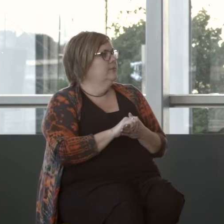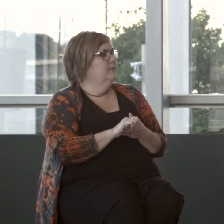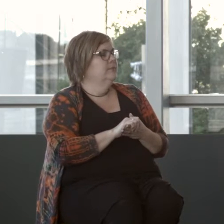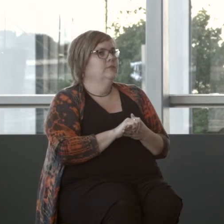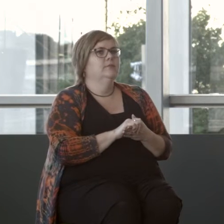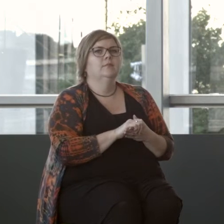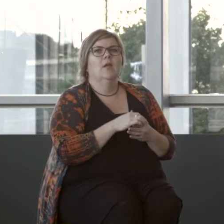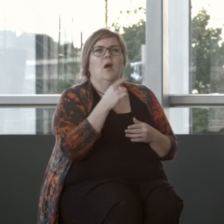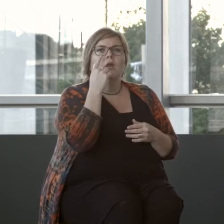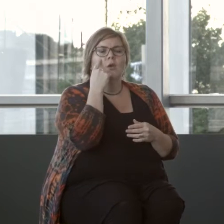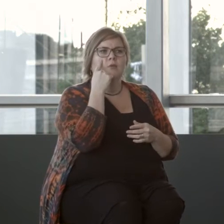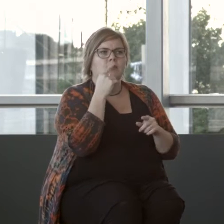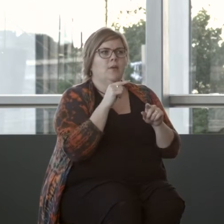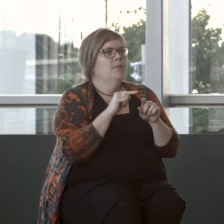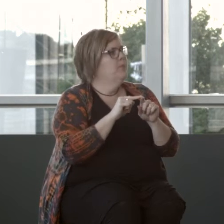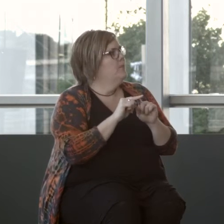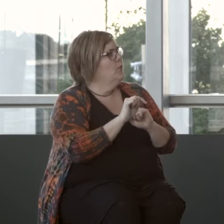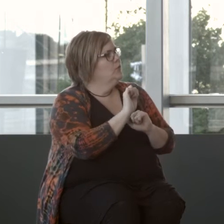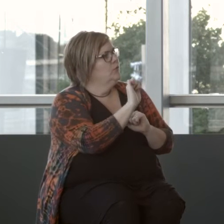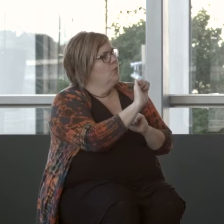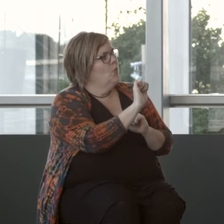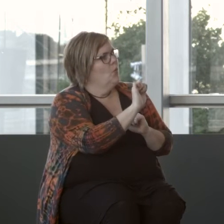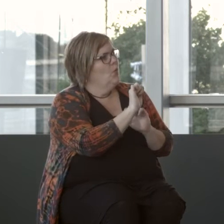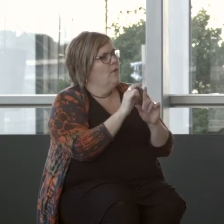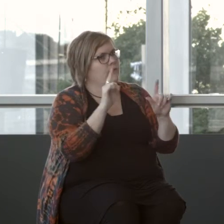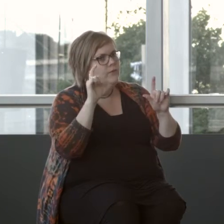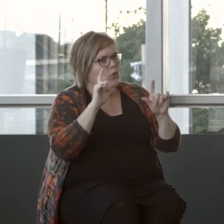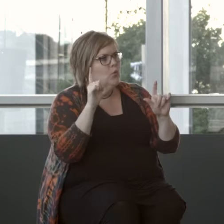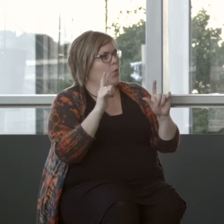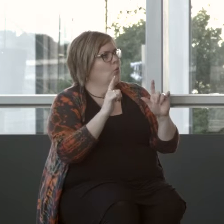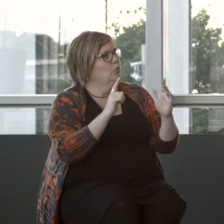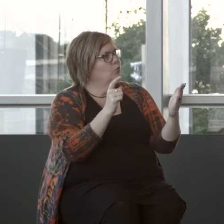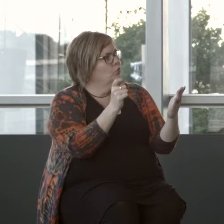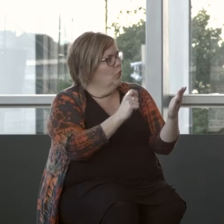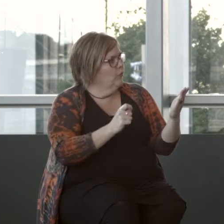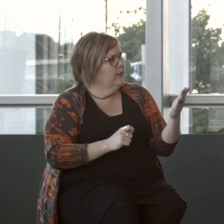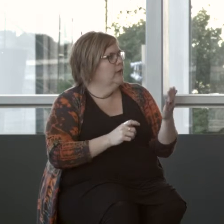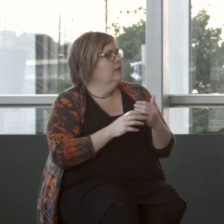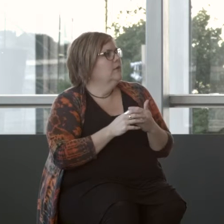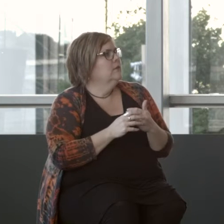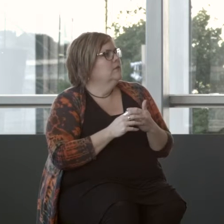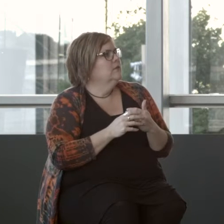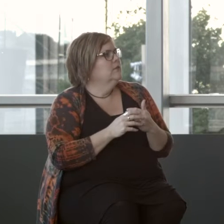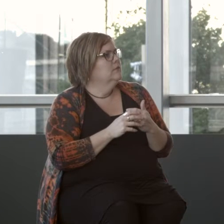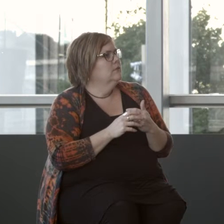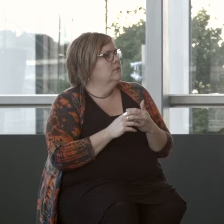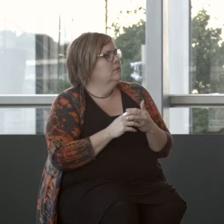I noticed that most of your photographs and drawings